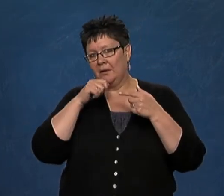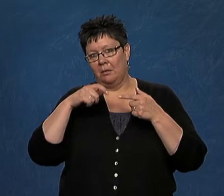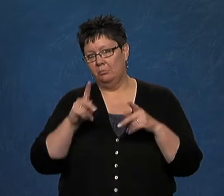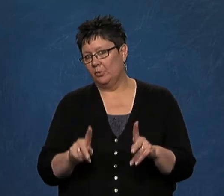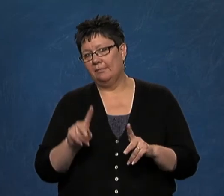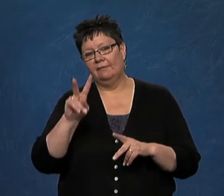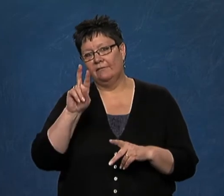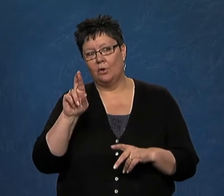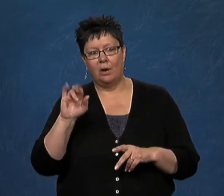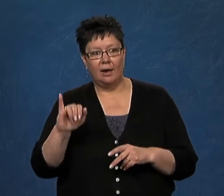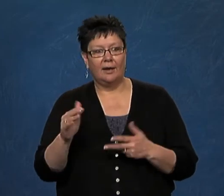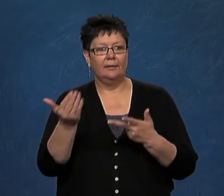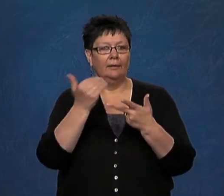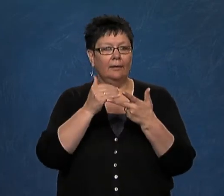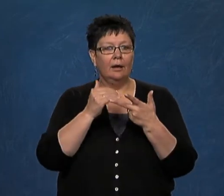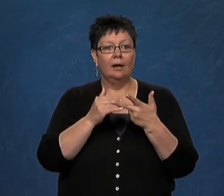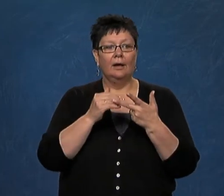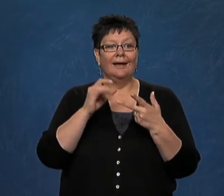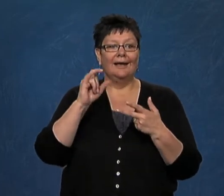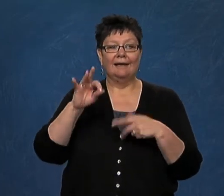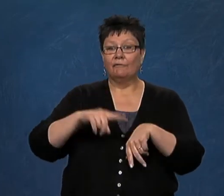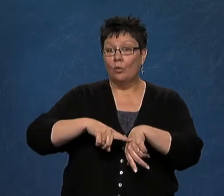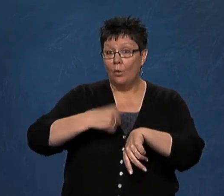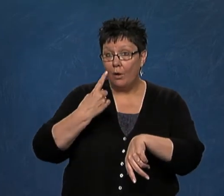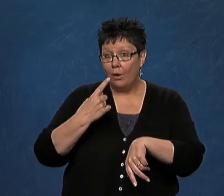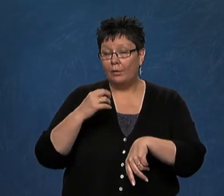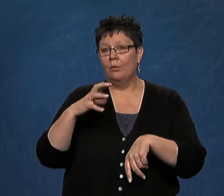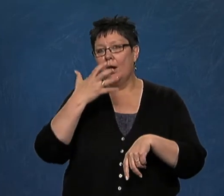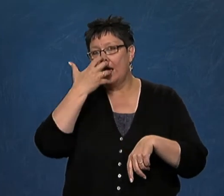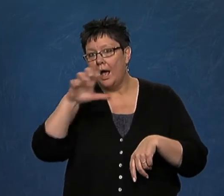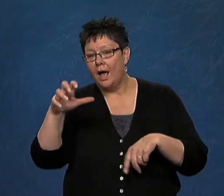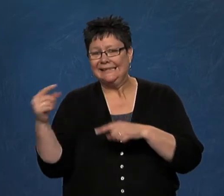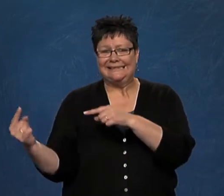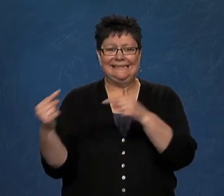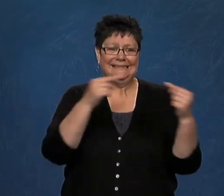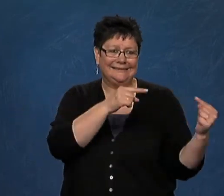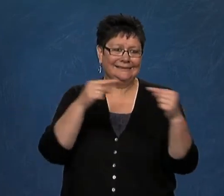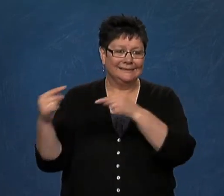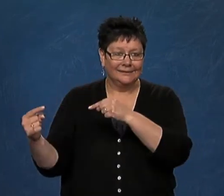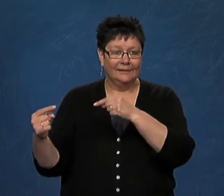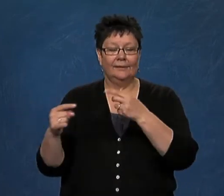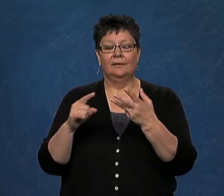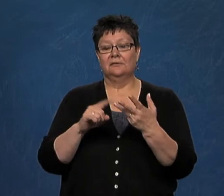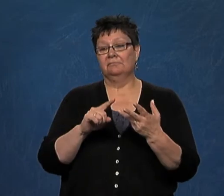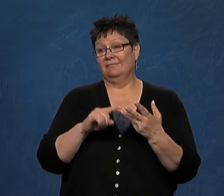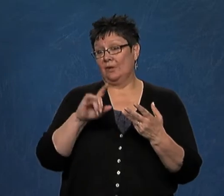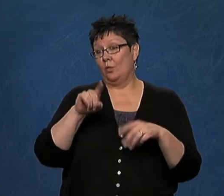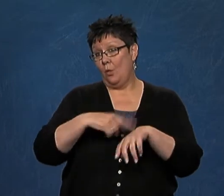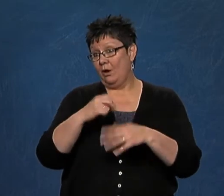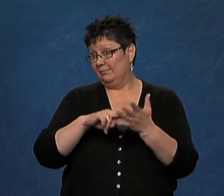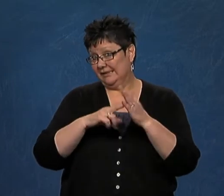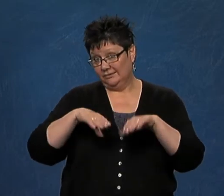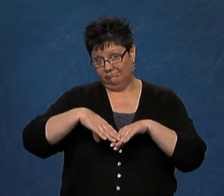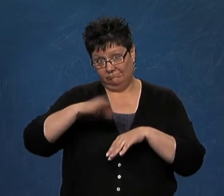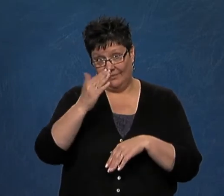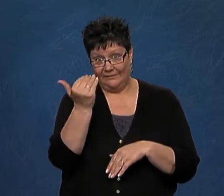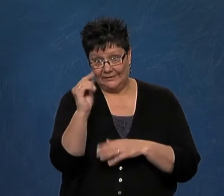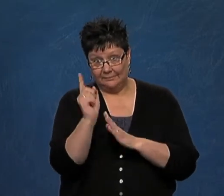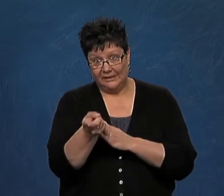answers, again, it's not permitted. The length of it needs to be considered, the type